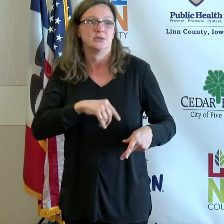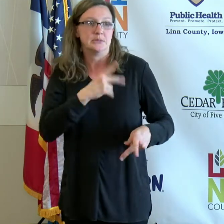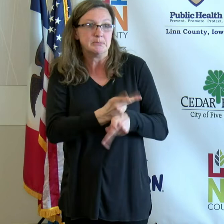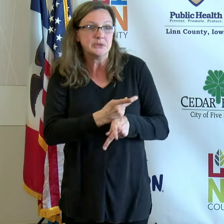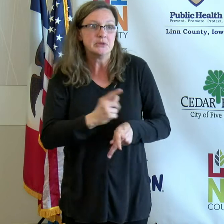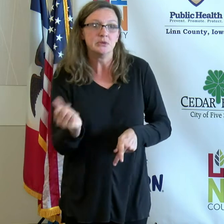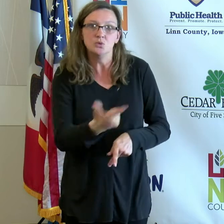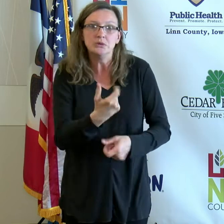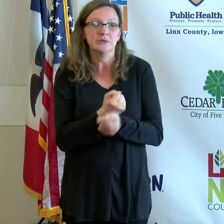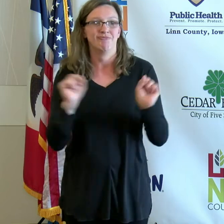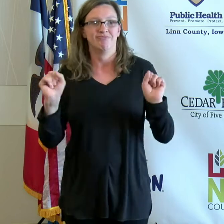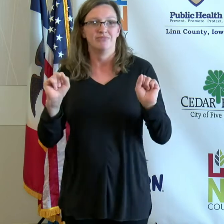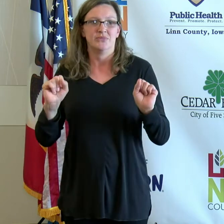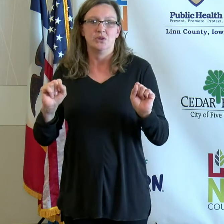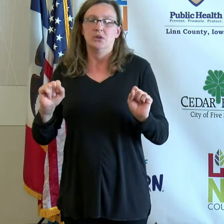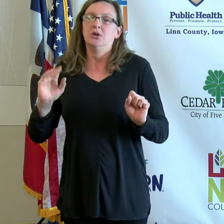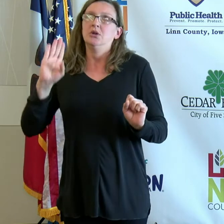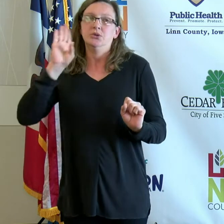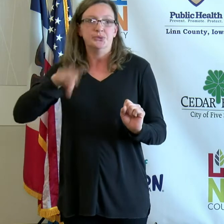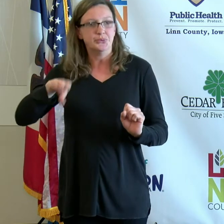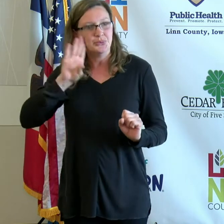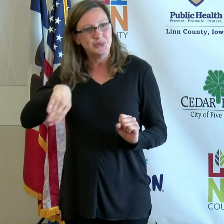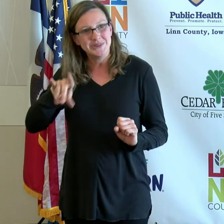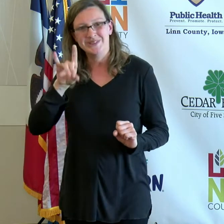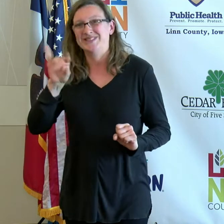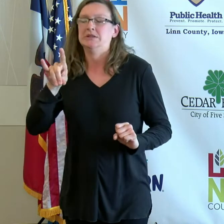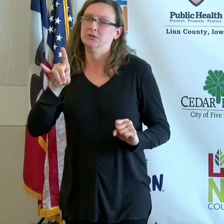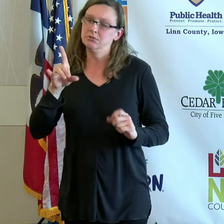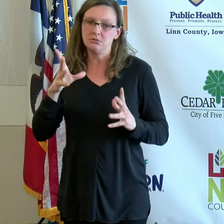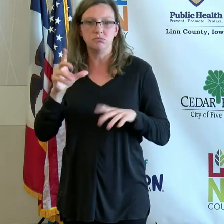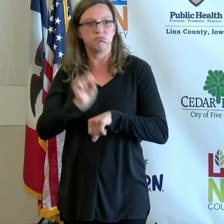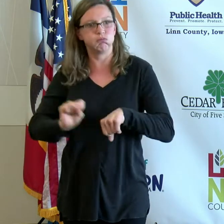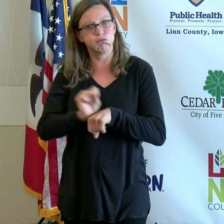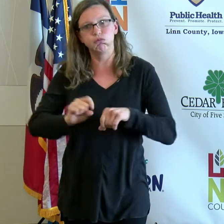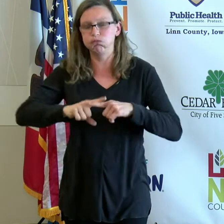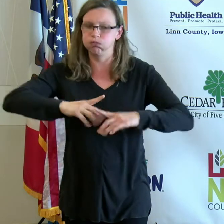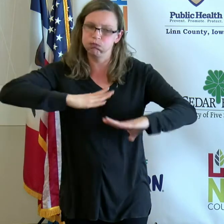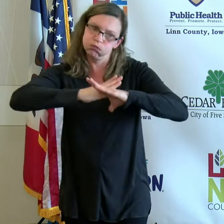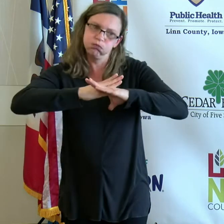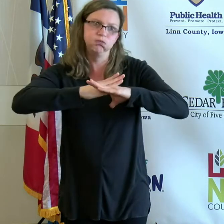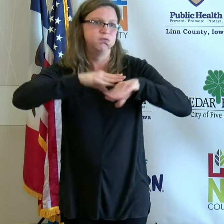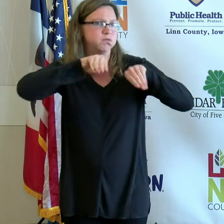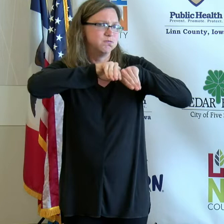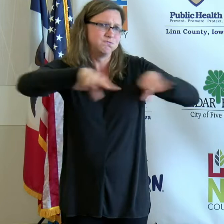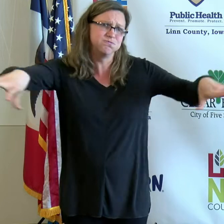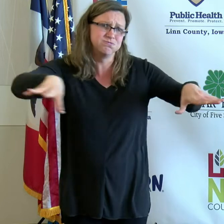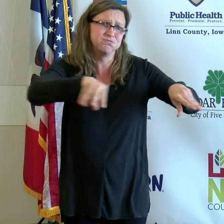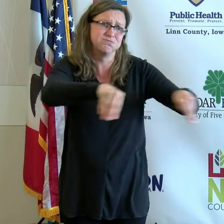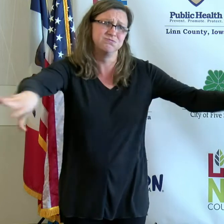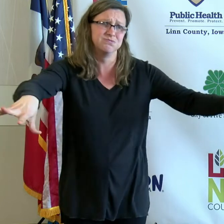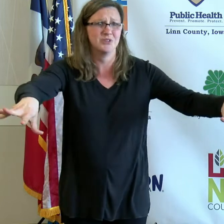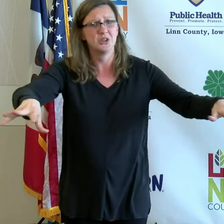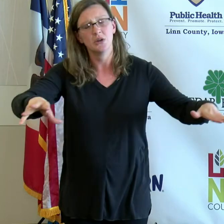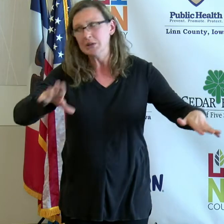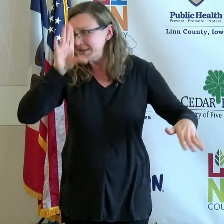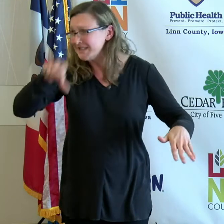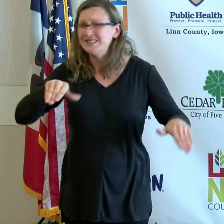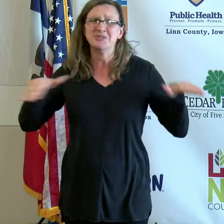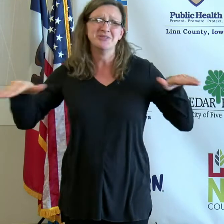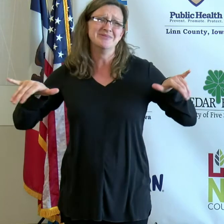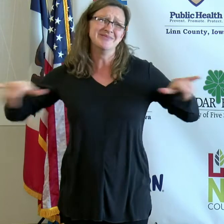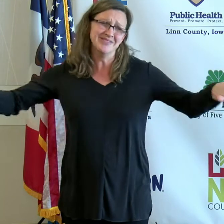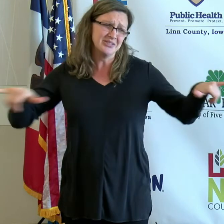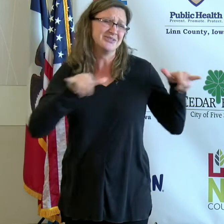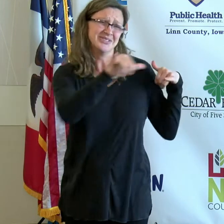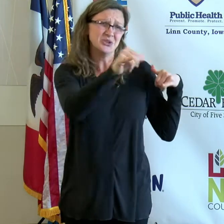help prevent and slow the spread of the virus. A lot of those steps are difficult ones to take, but we knew we had to make them. We have continued to look